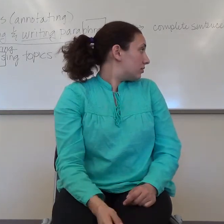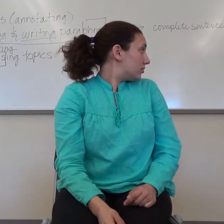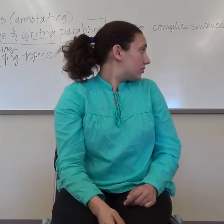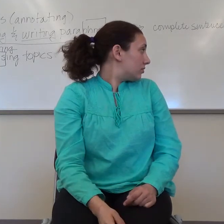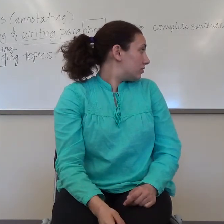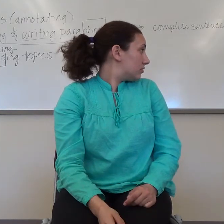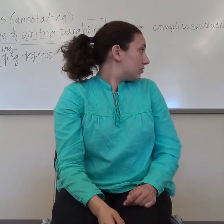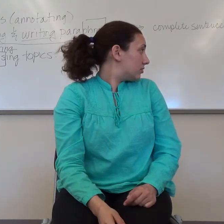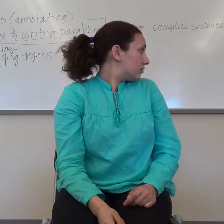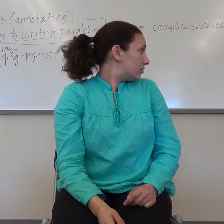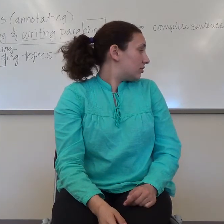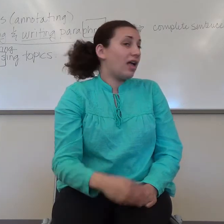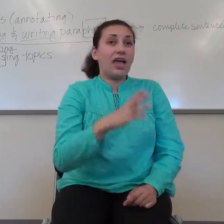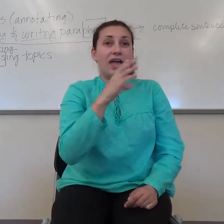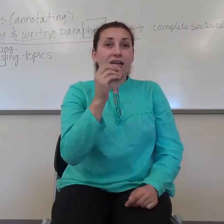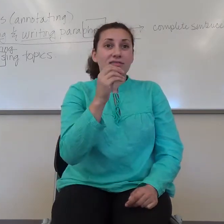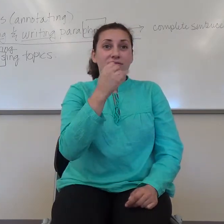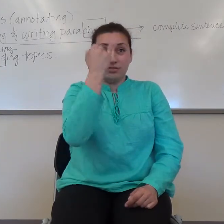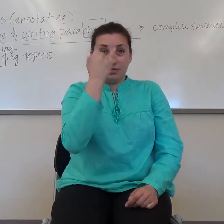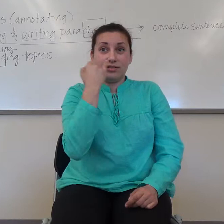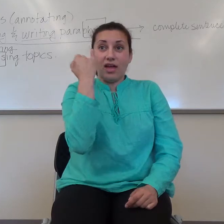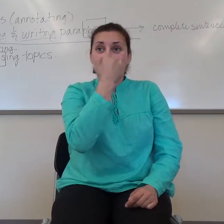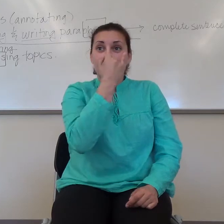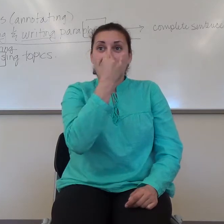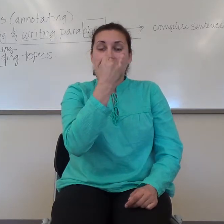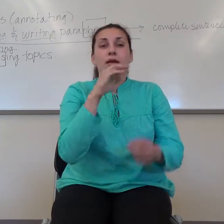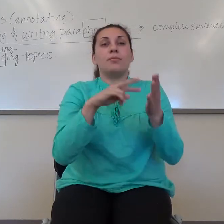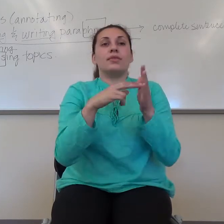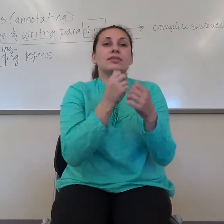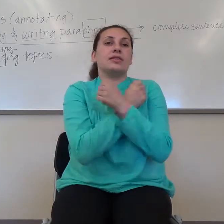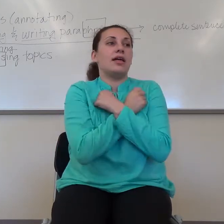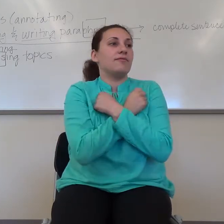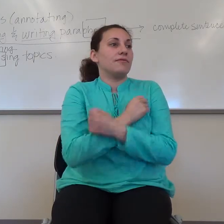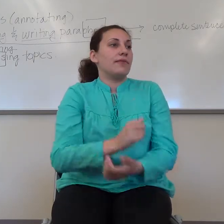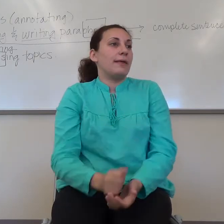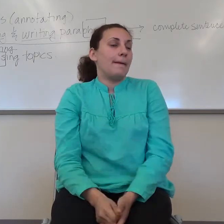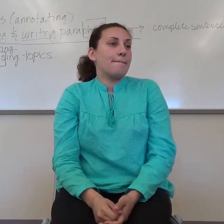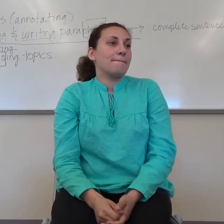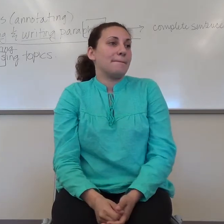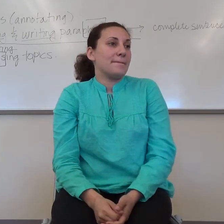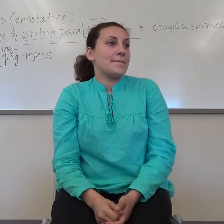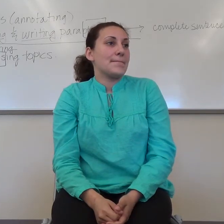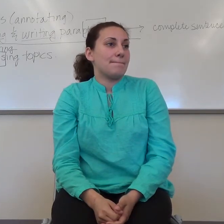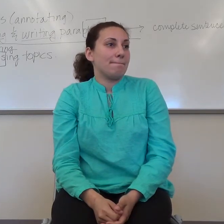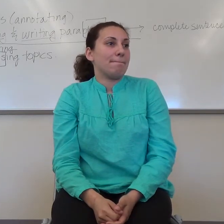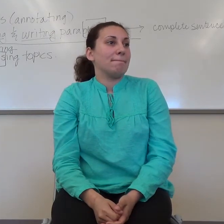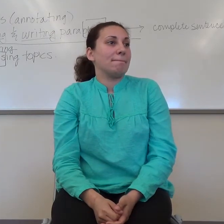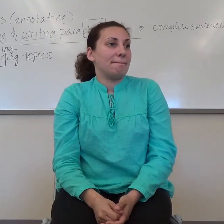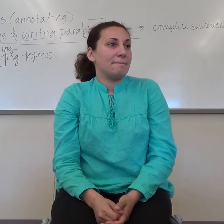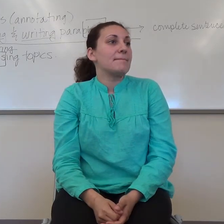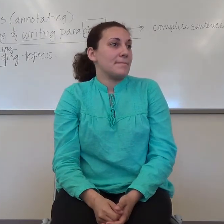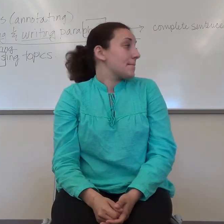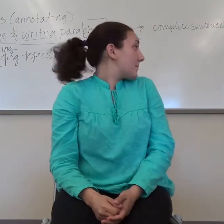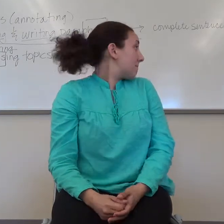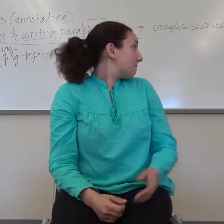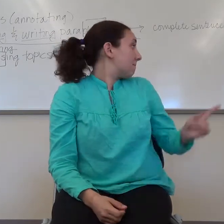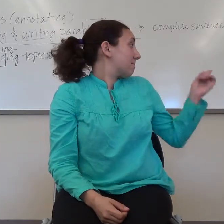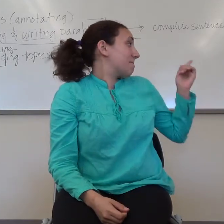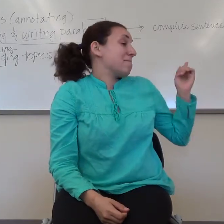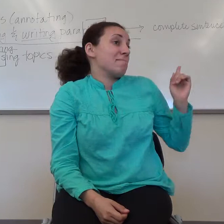and I think Italian, too, that's love. Okay? A friend, I don't know a whole lot of French, but I know a friend